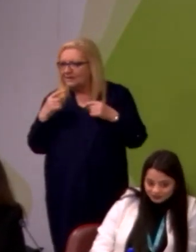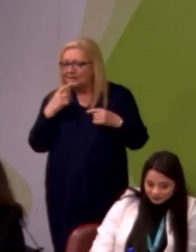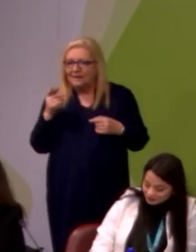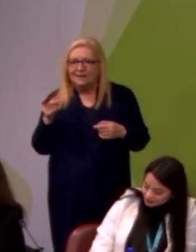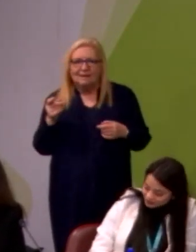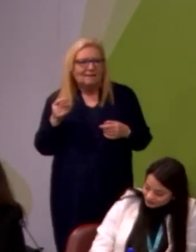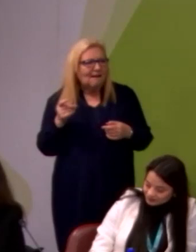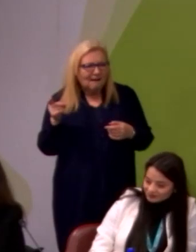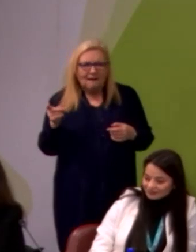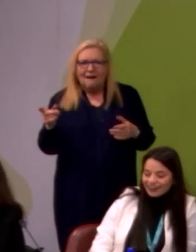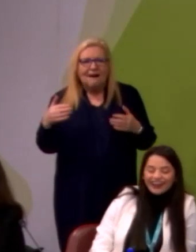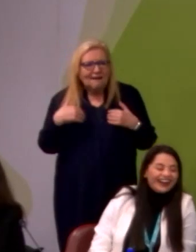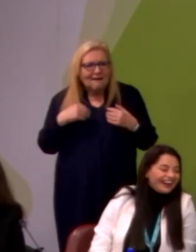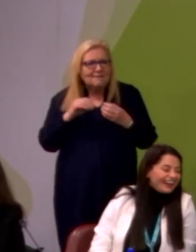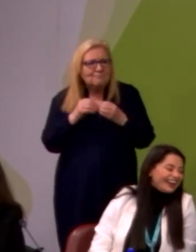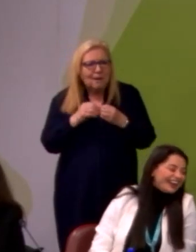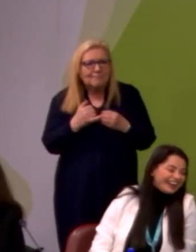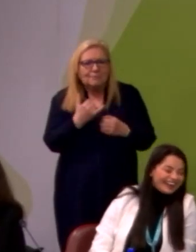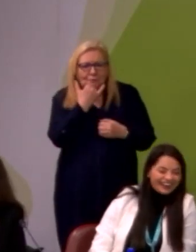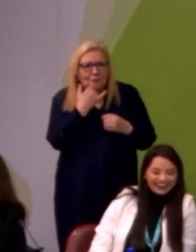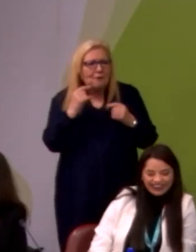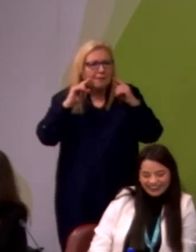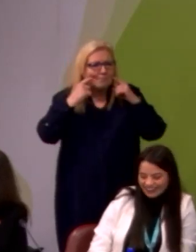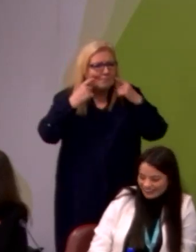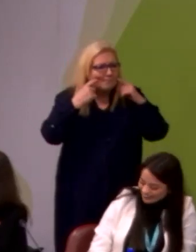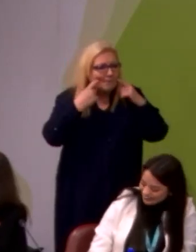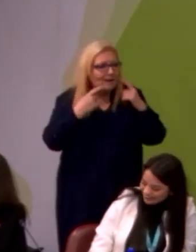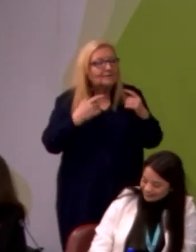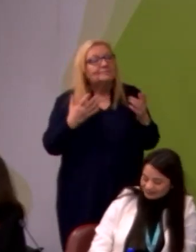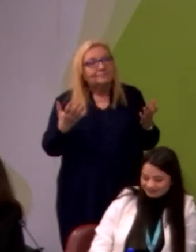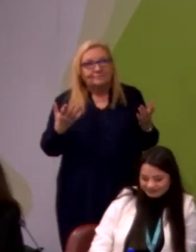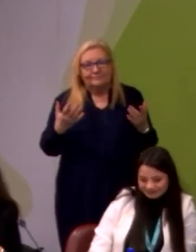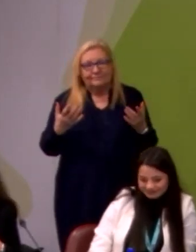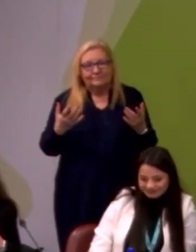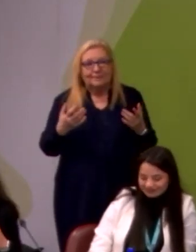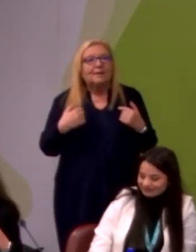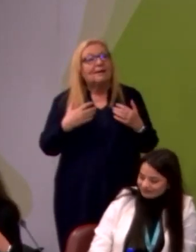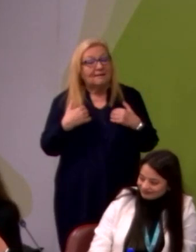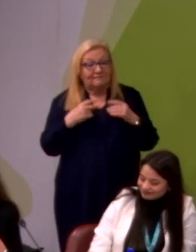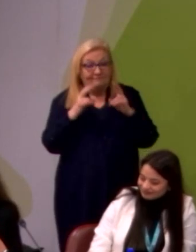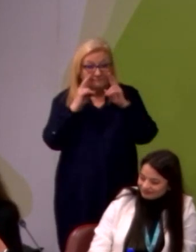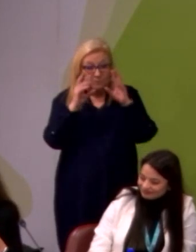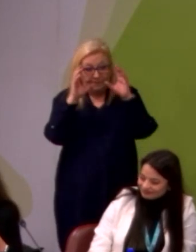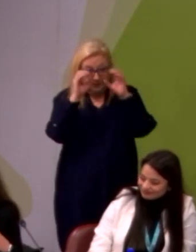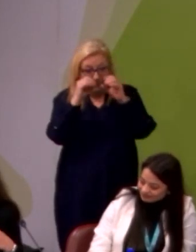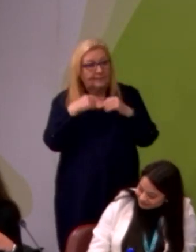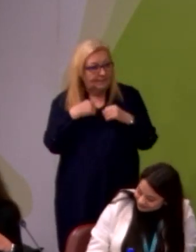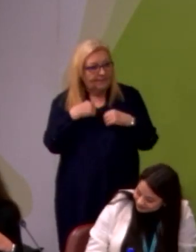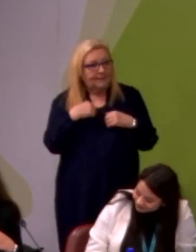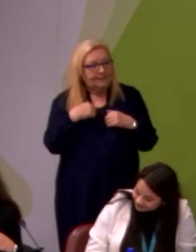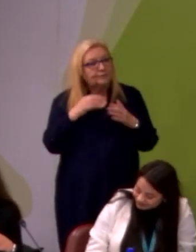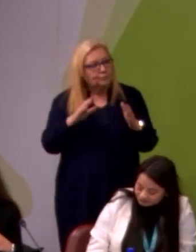not another thing that's wrong with me. Because I have a visual impairment, and it was something I was actually teased about a lot when I was at